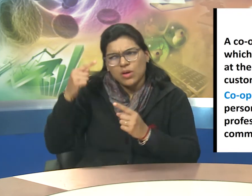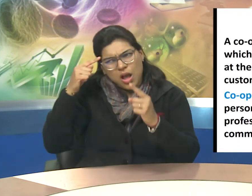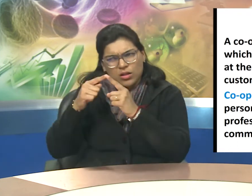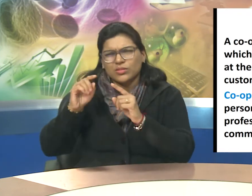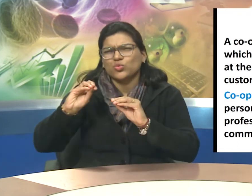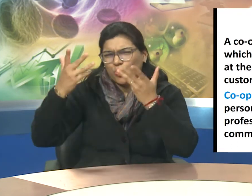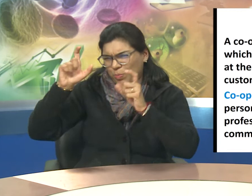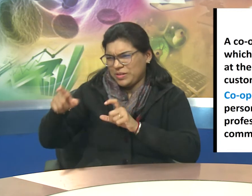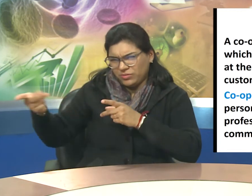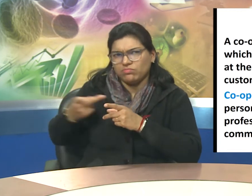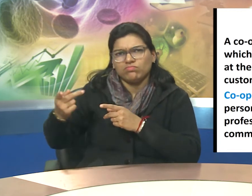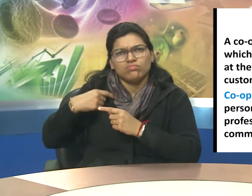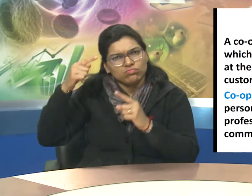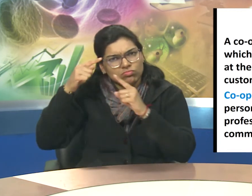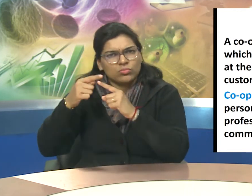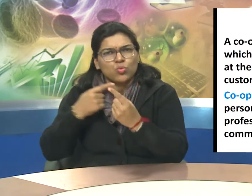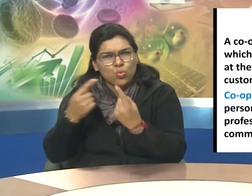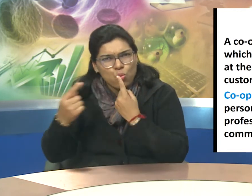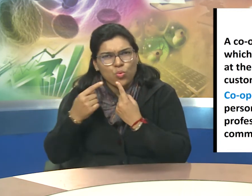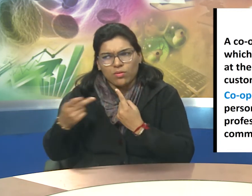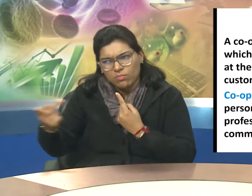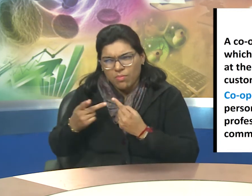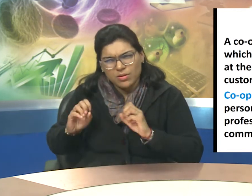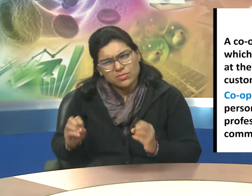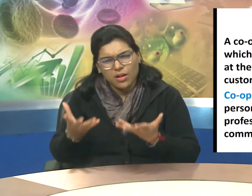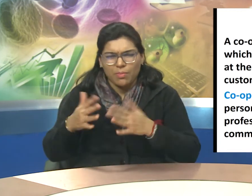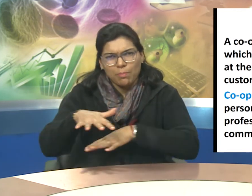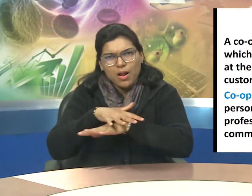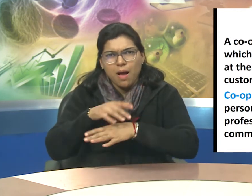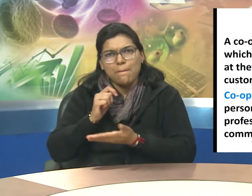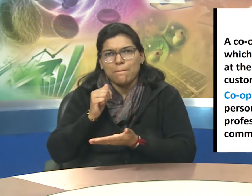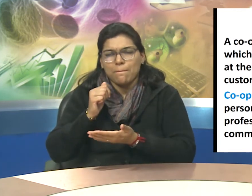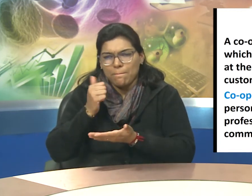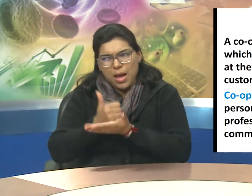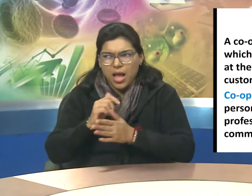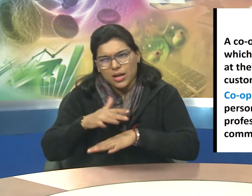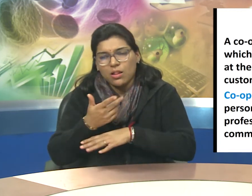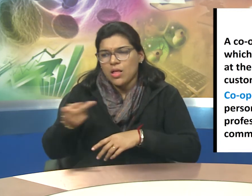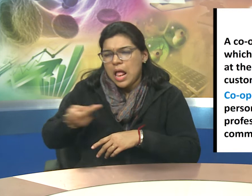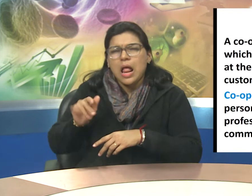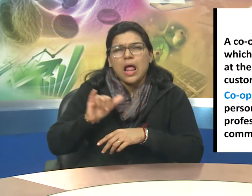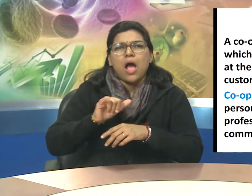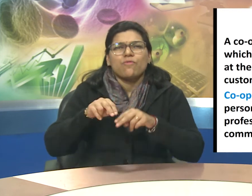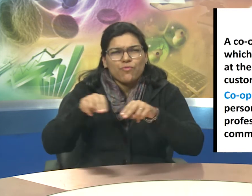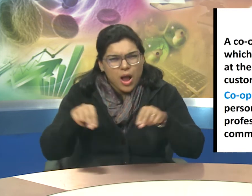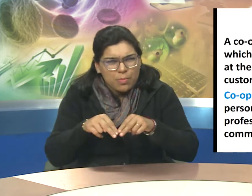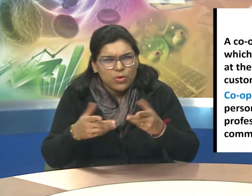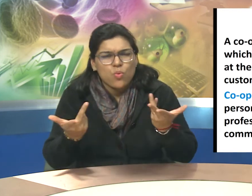financial entity which belongs to its members who are at the same time the owners and